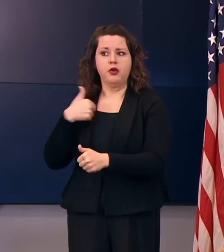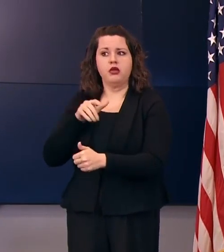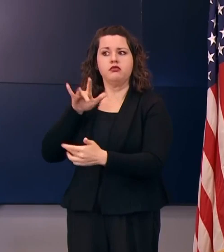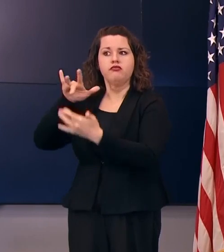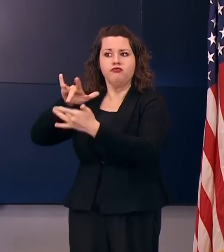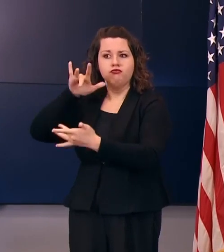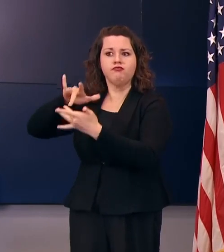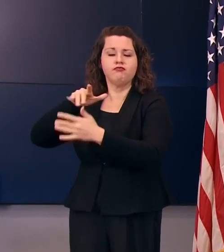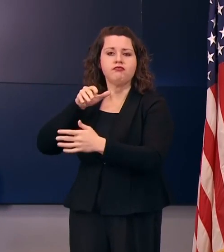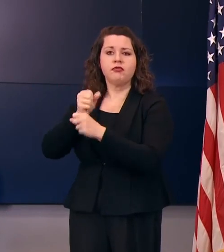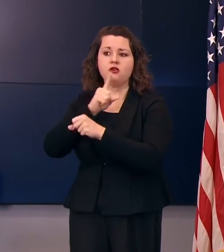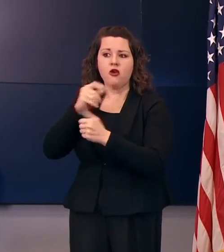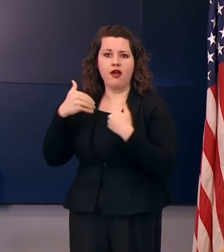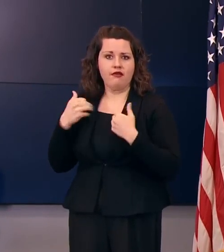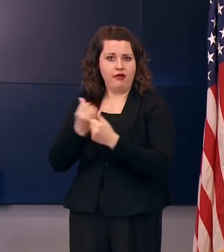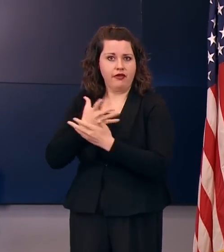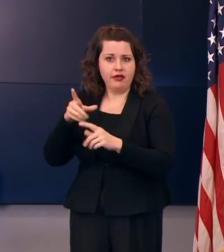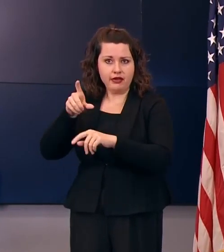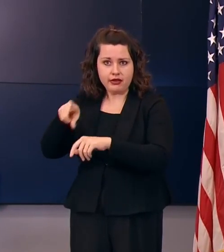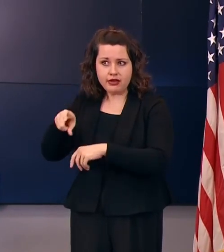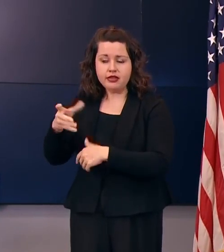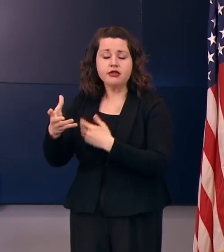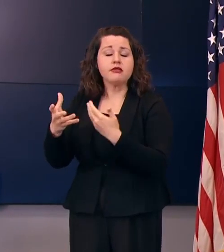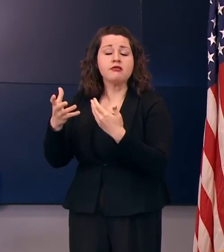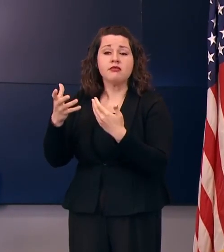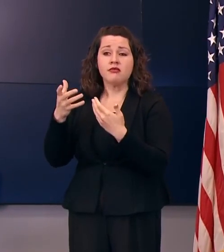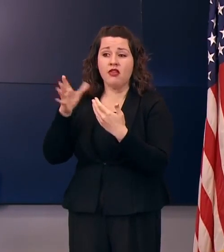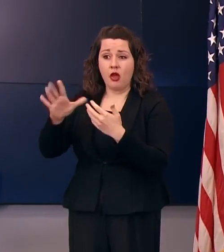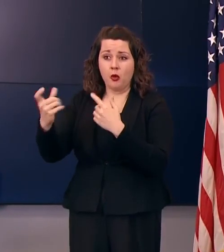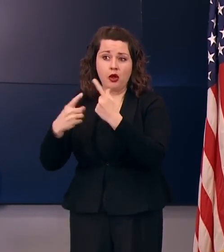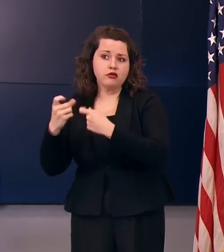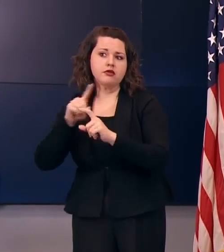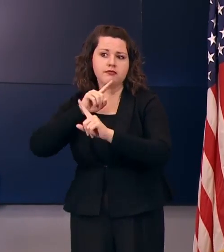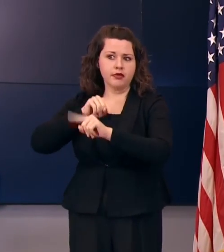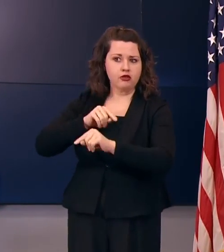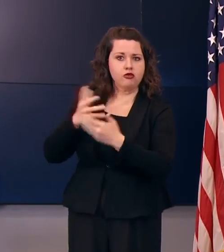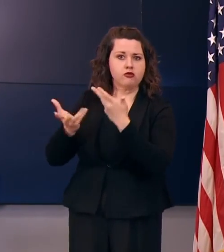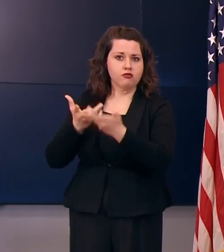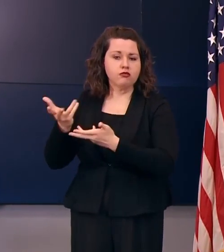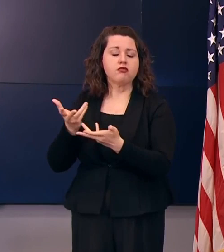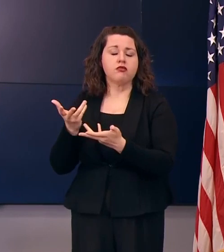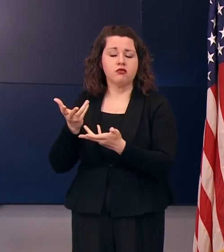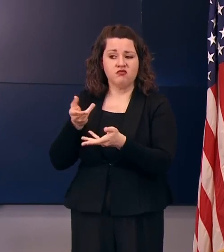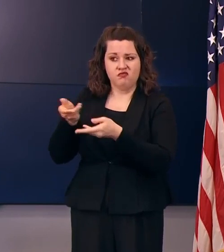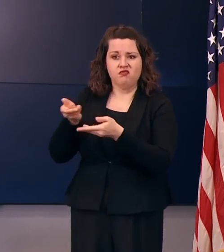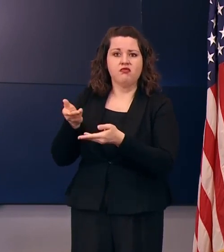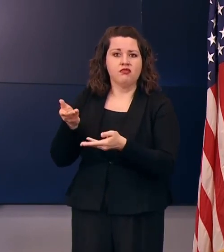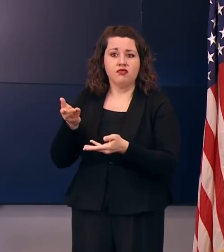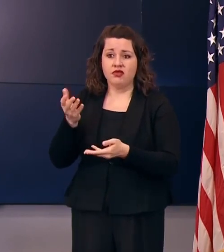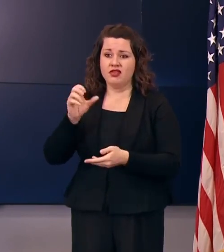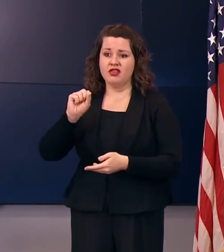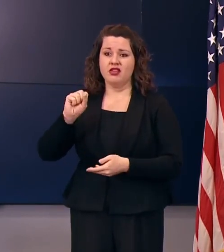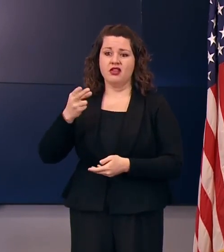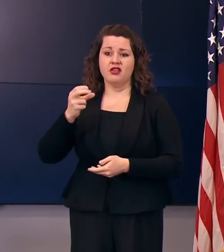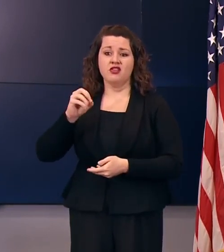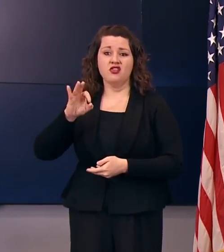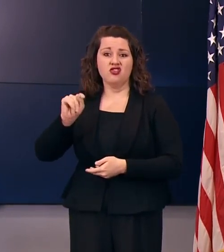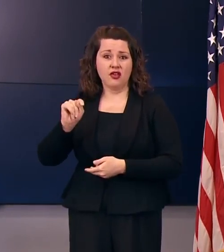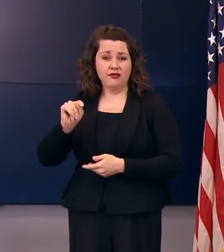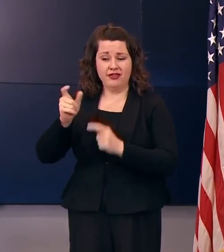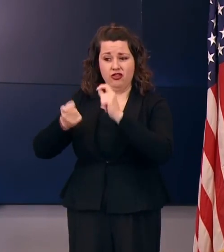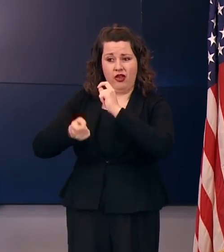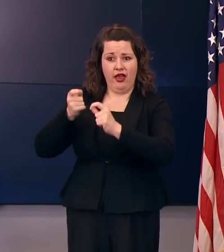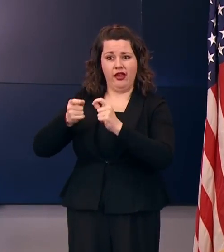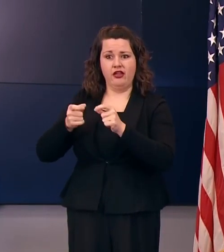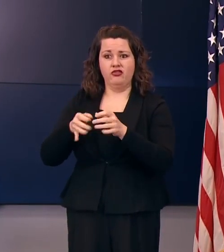make sure they're getting what they need, to make sure that they are getting their questions answered. Shift changes,